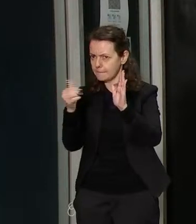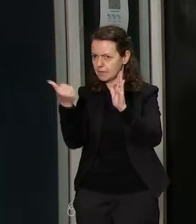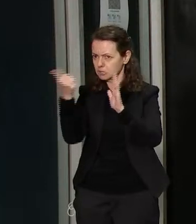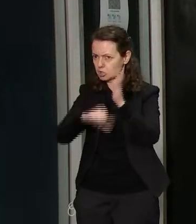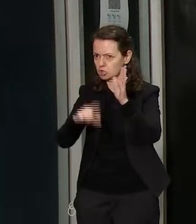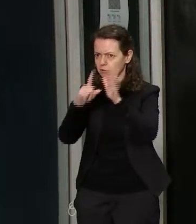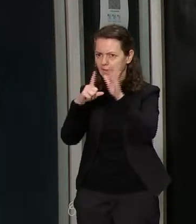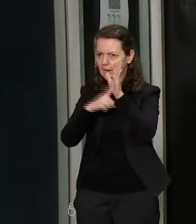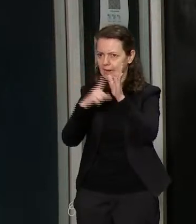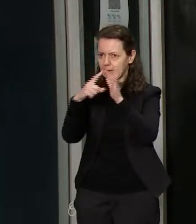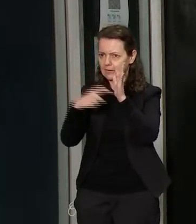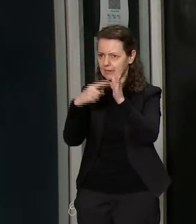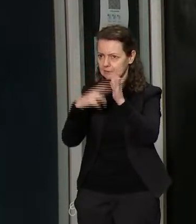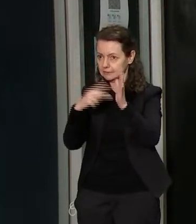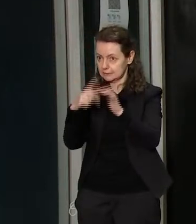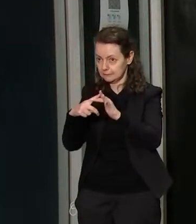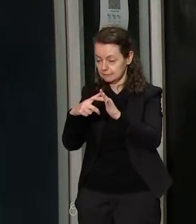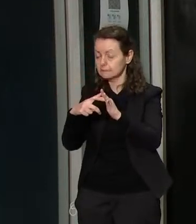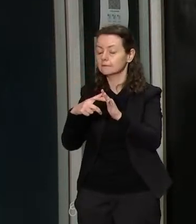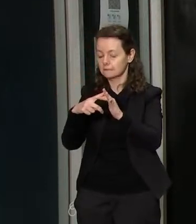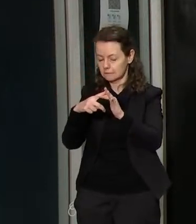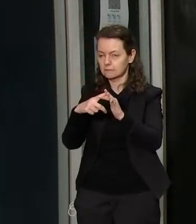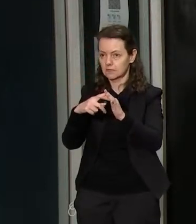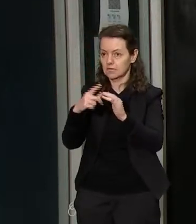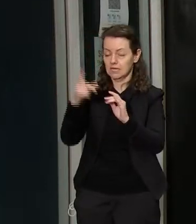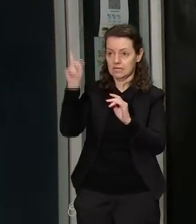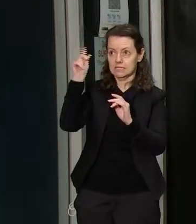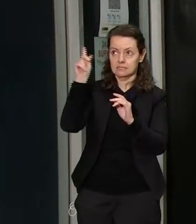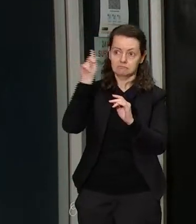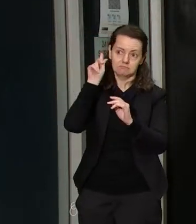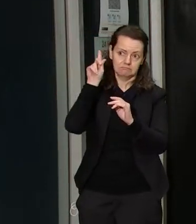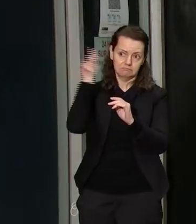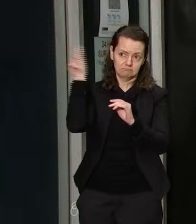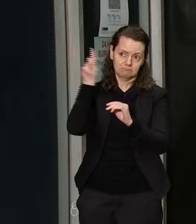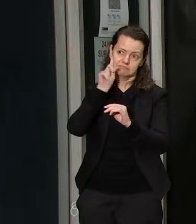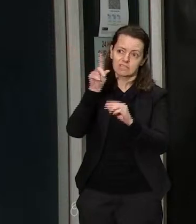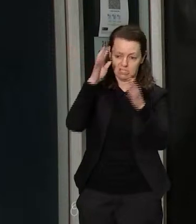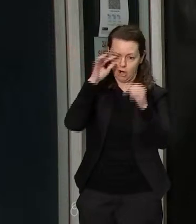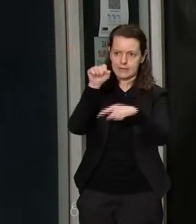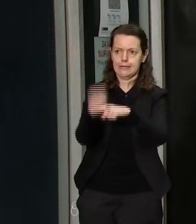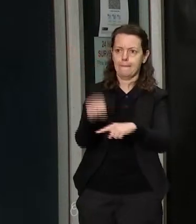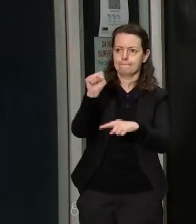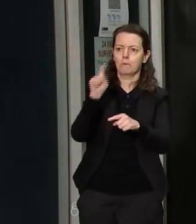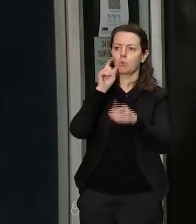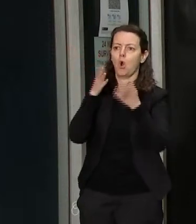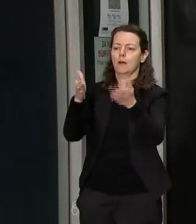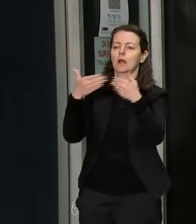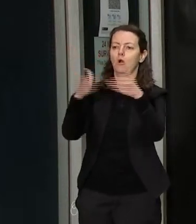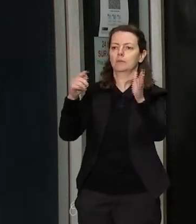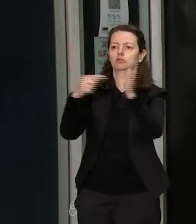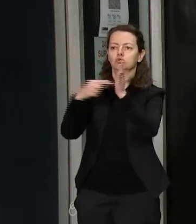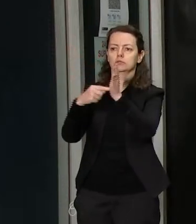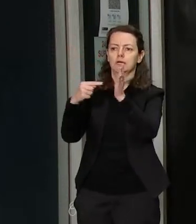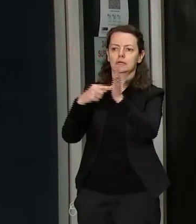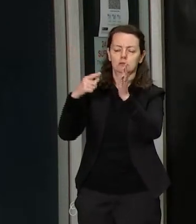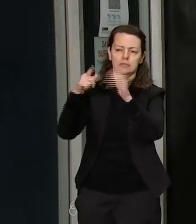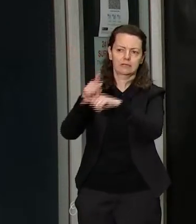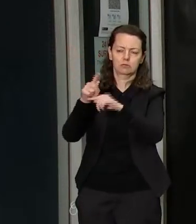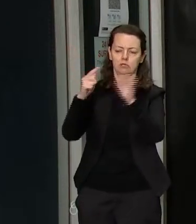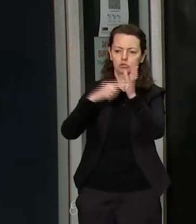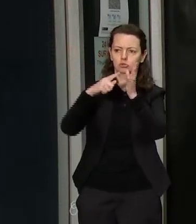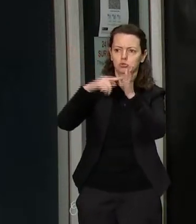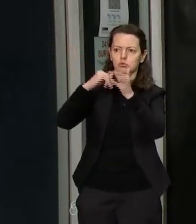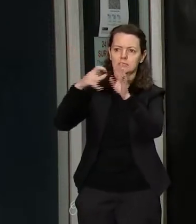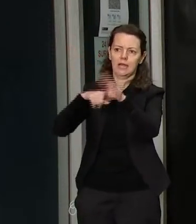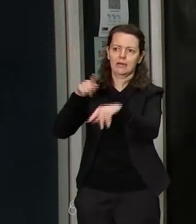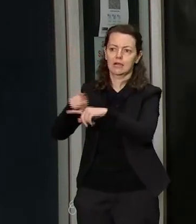that we are doing that, and that will start from Tuesday. There will be a similar ramp up in regional Victoria, but we've